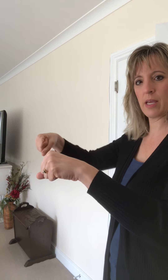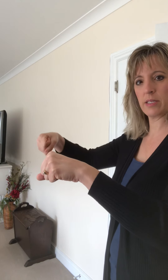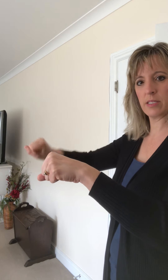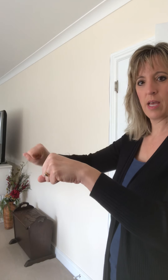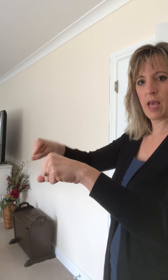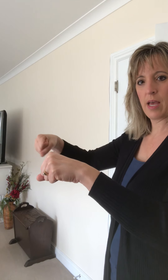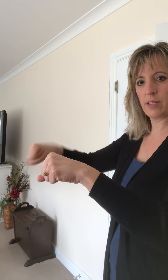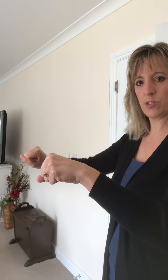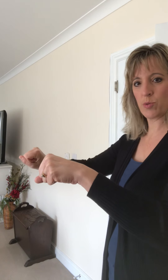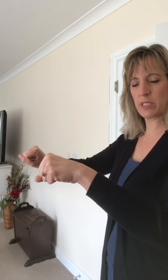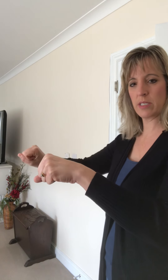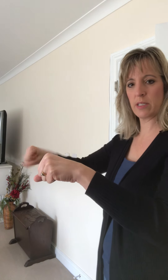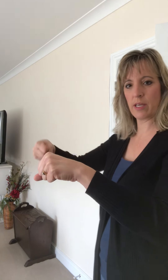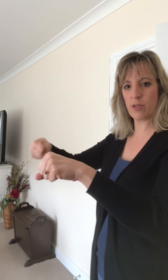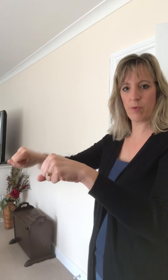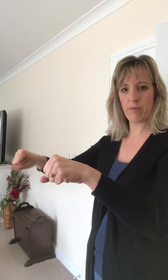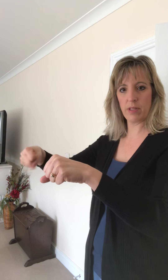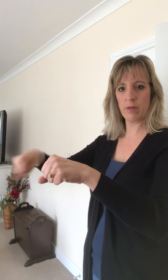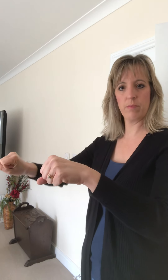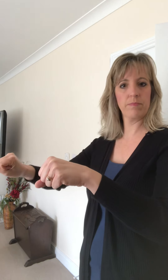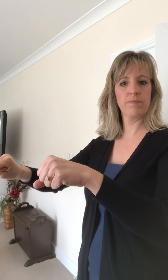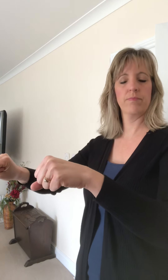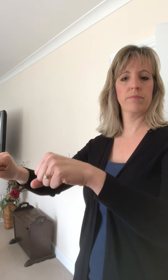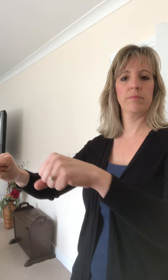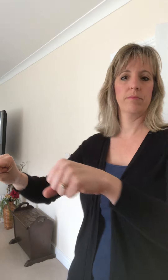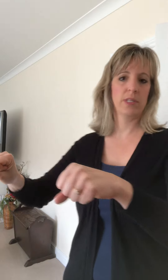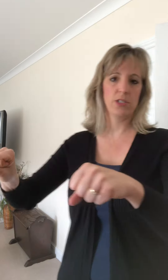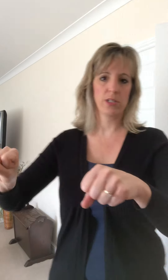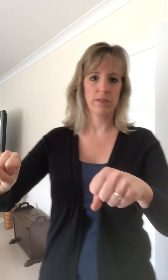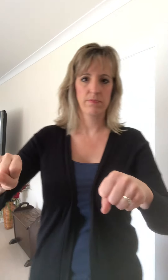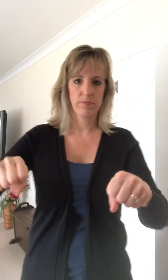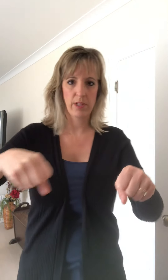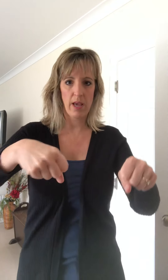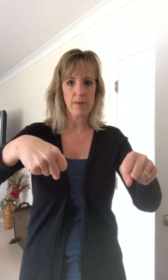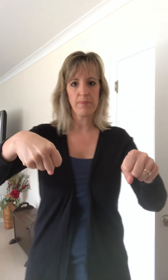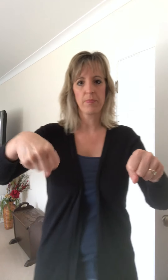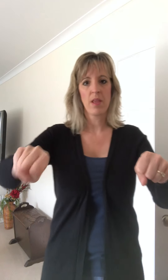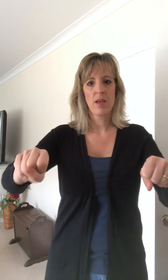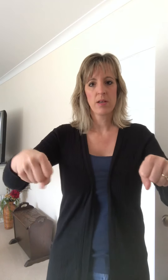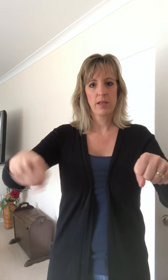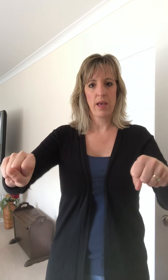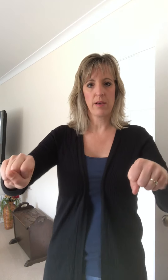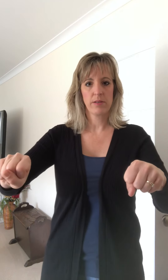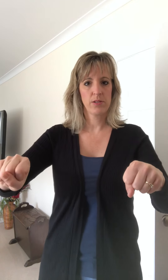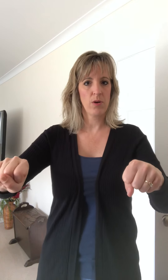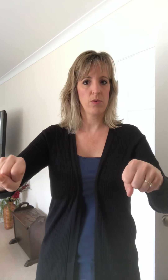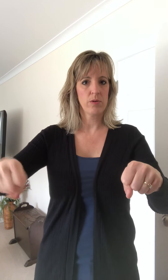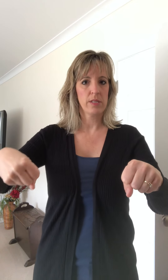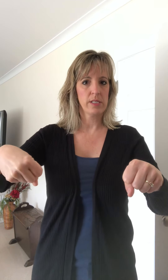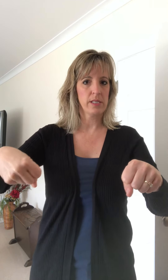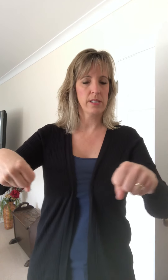hand and you twist it like you're revving the engine. Okay? Okay, so this